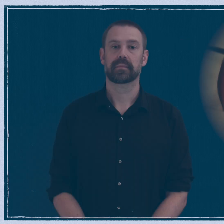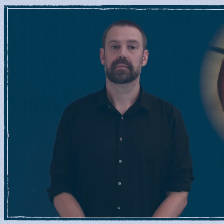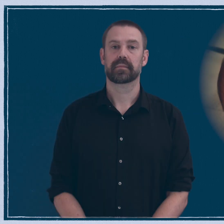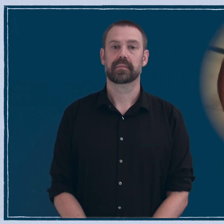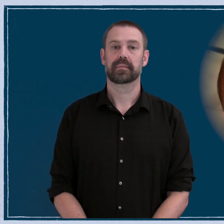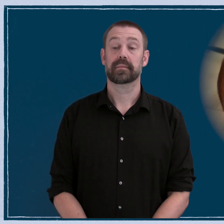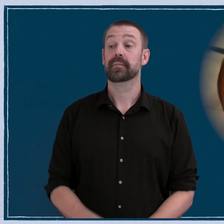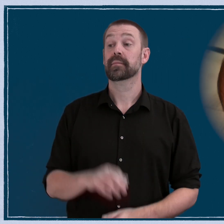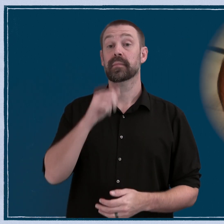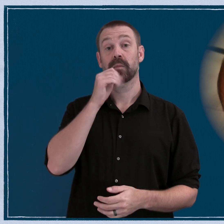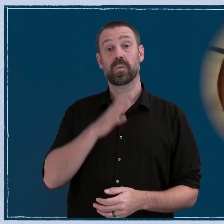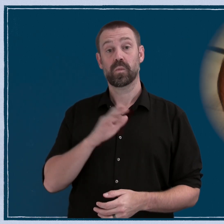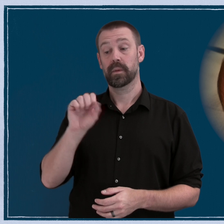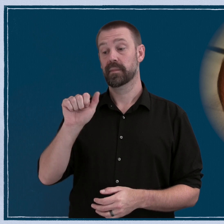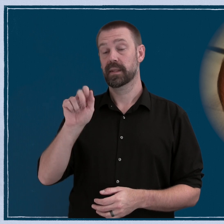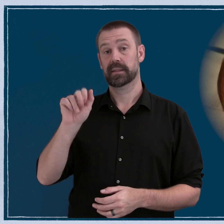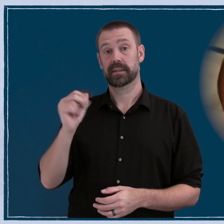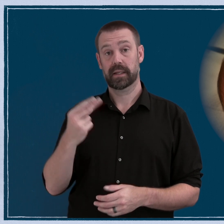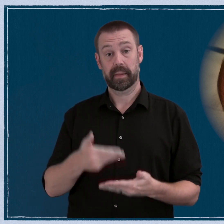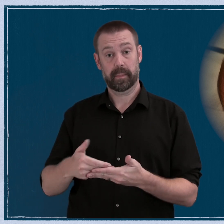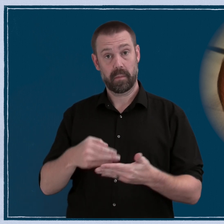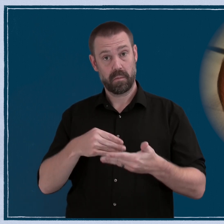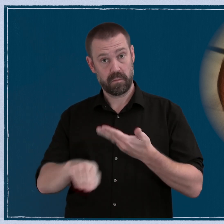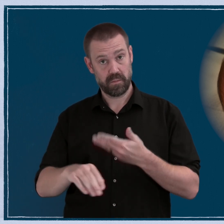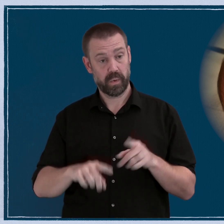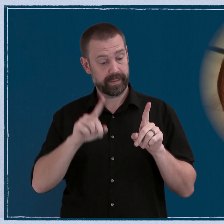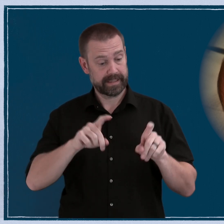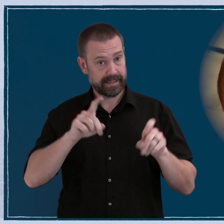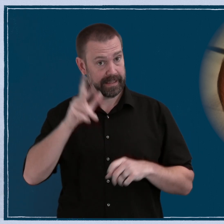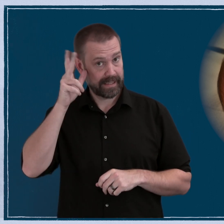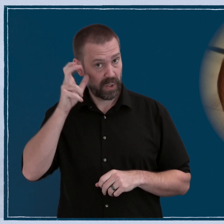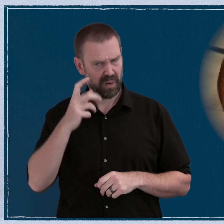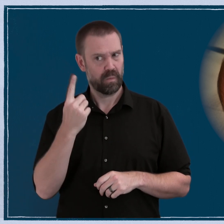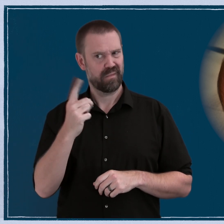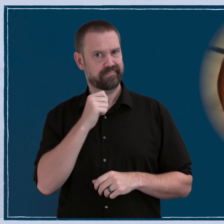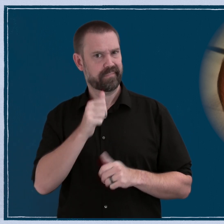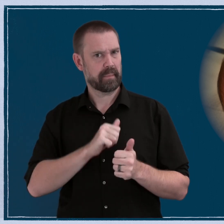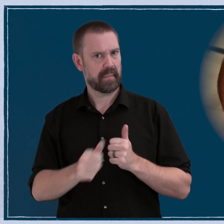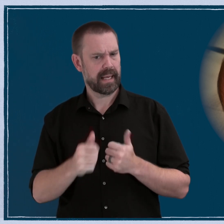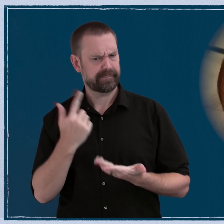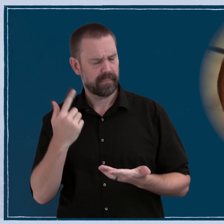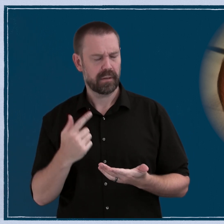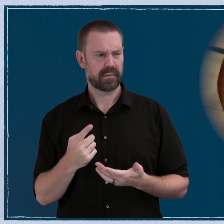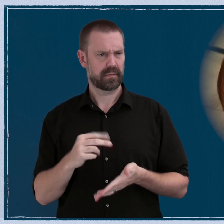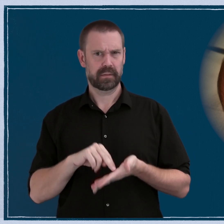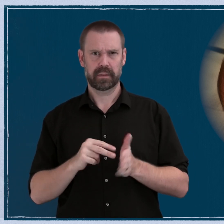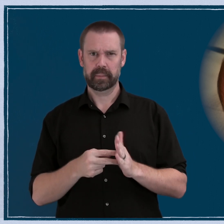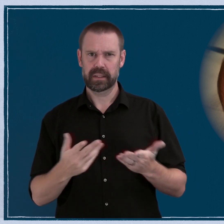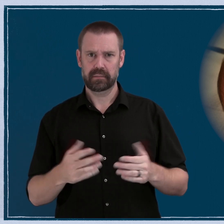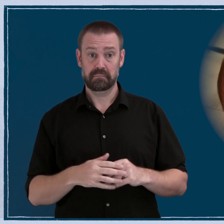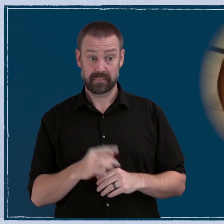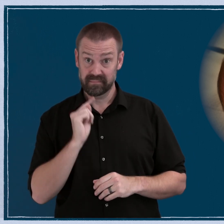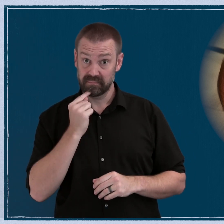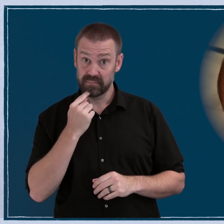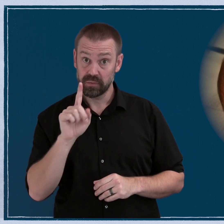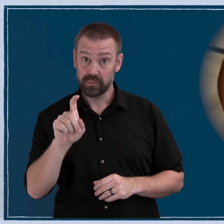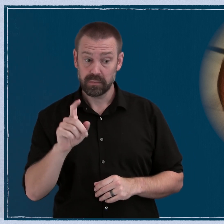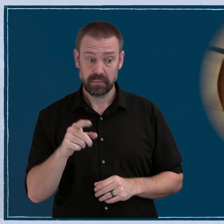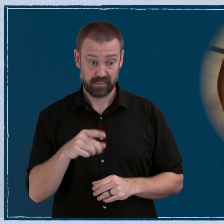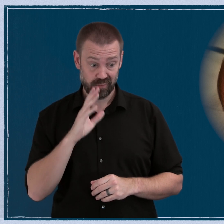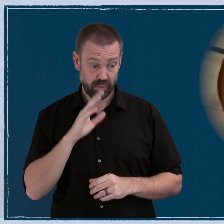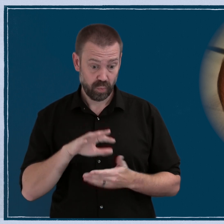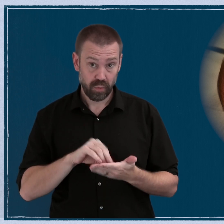When Sarah's baby failed the newborn hearing screening in one ear, she wasn't sure what that meant. Was it serious? Would her baby still